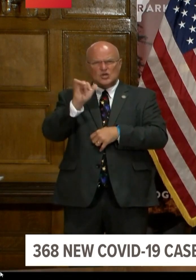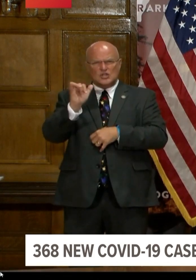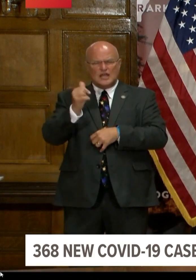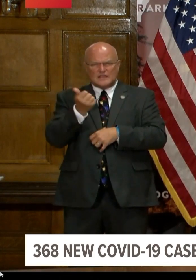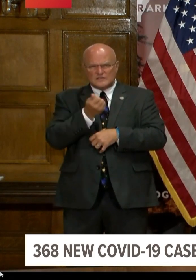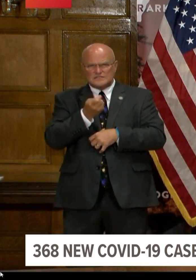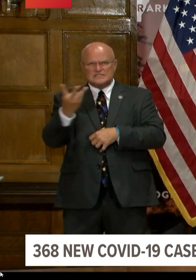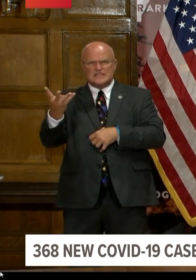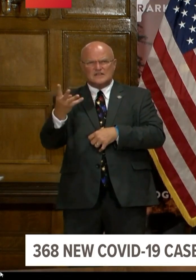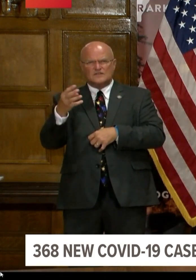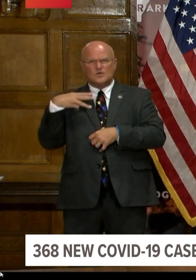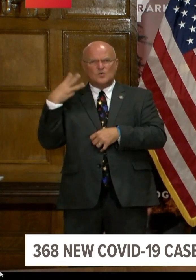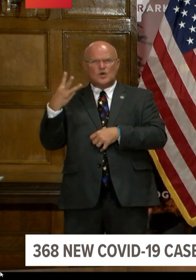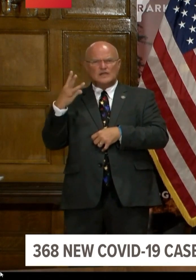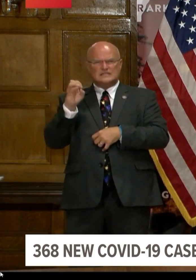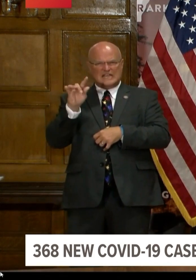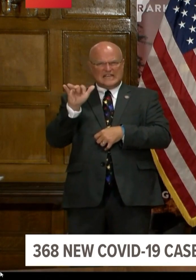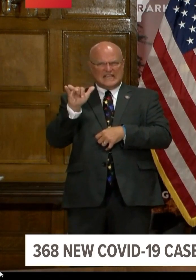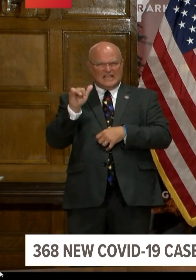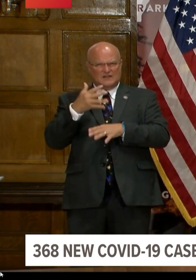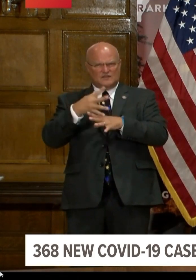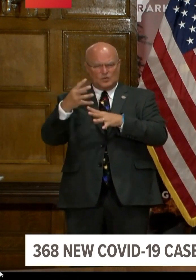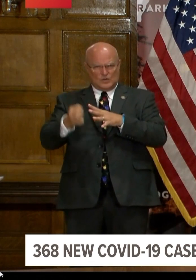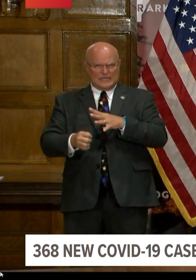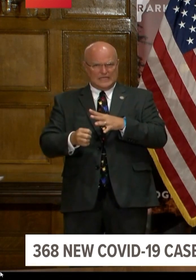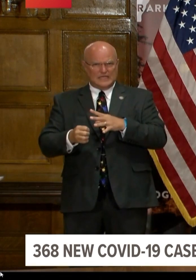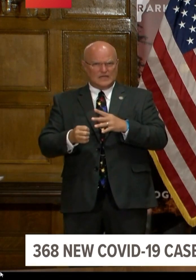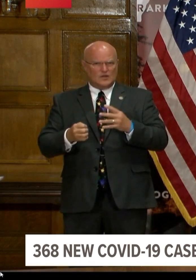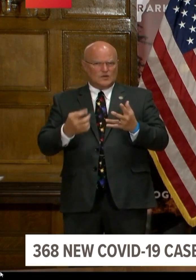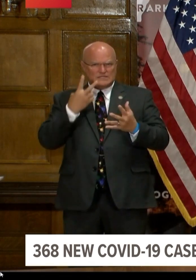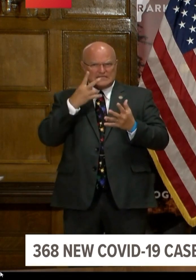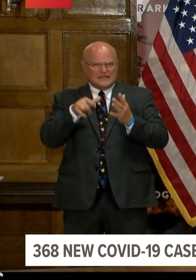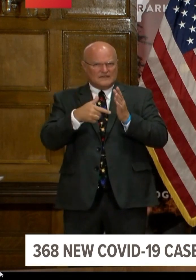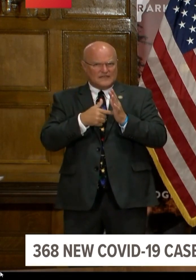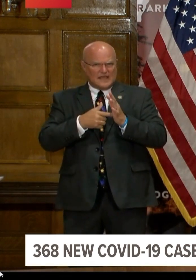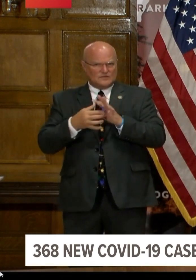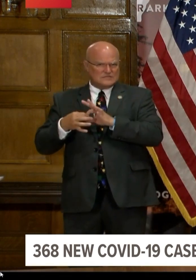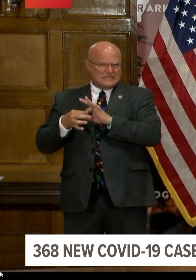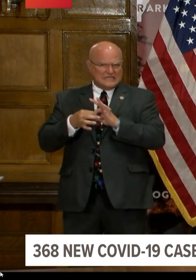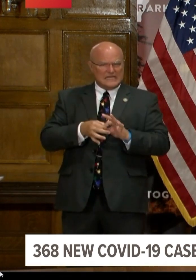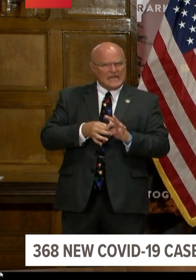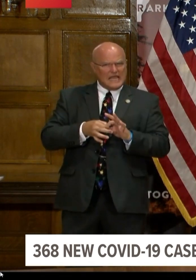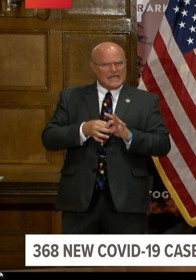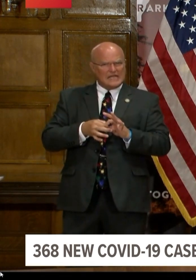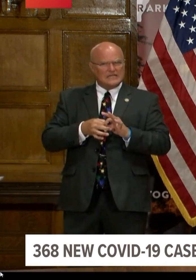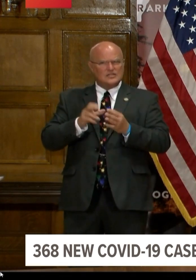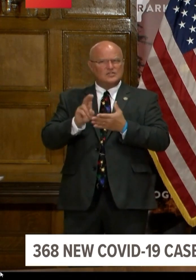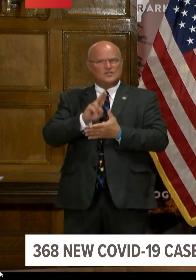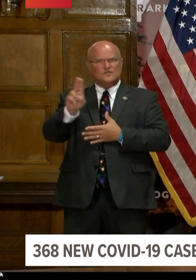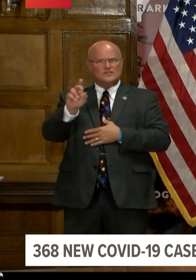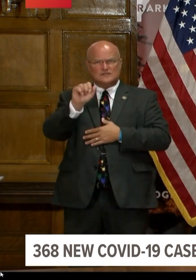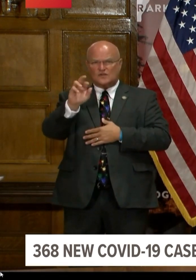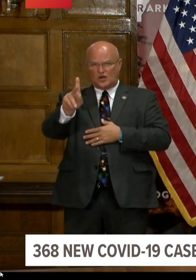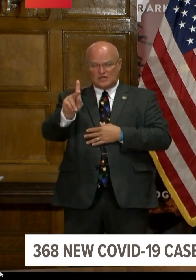cases from Washington County over the weekend. Wanted to see if that connected to University of Arkansas,